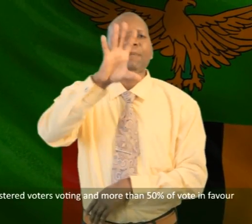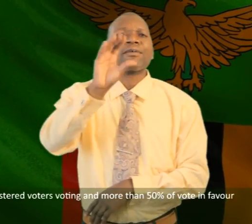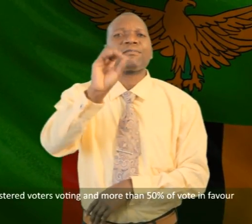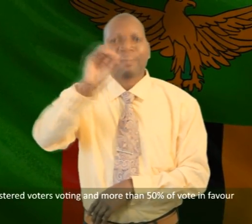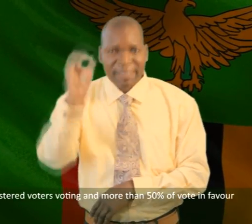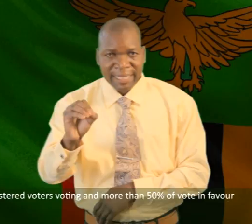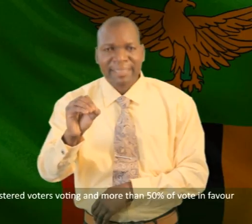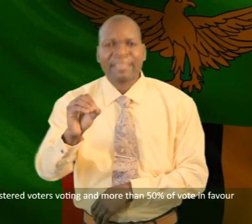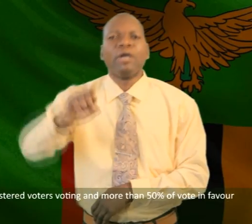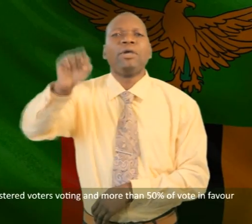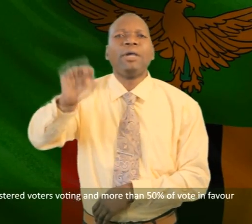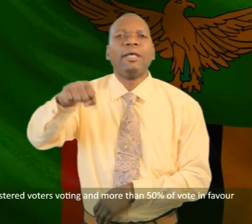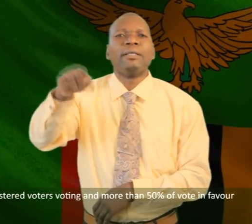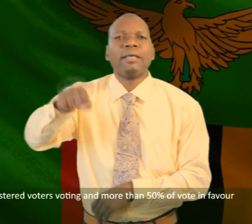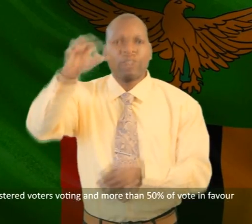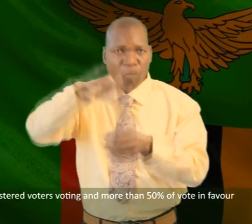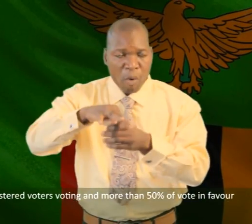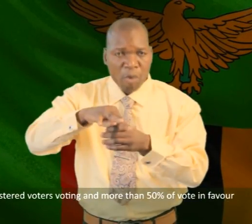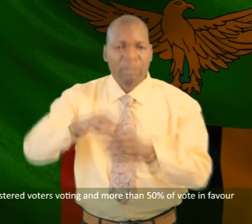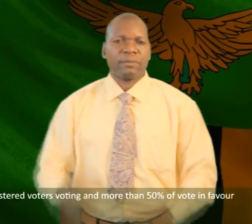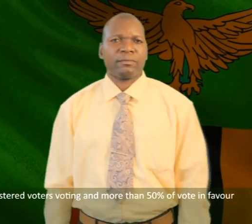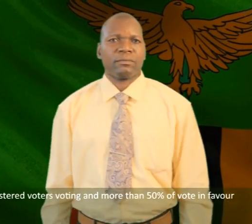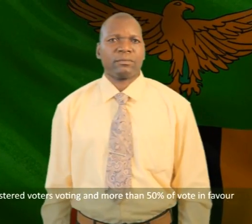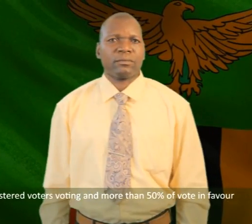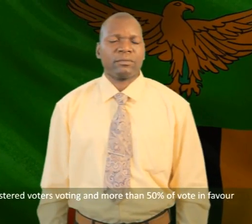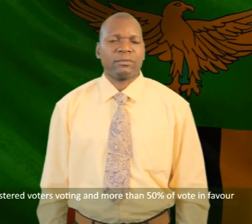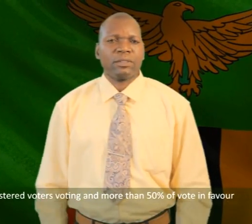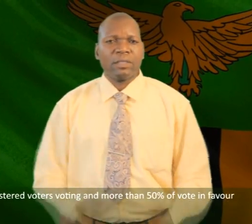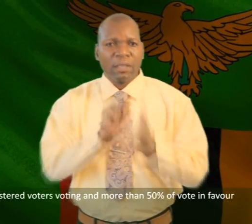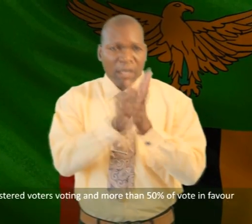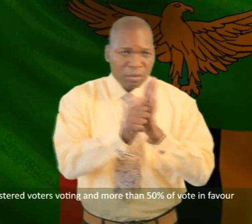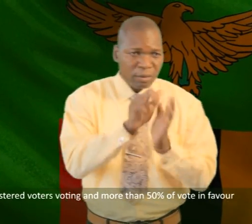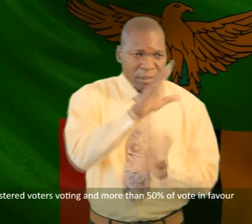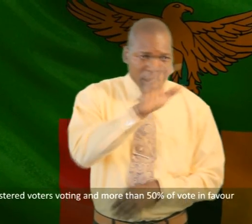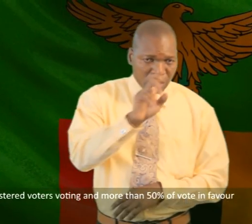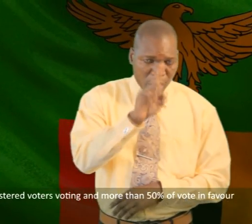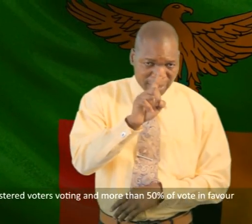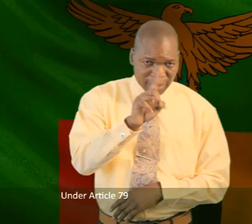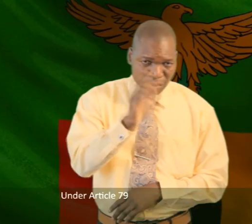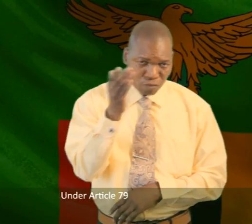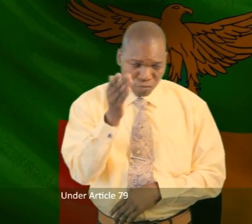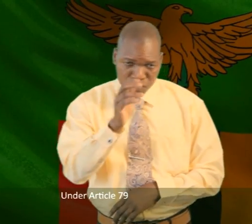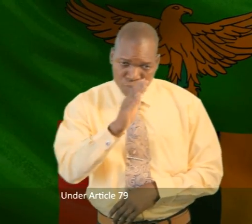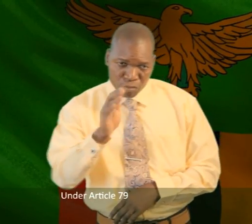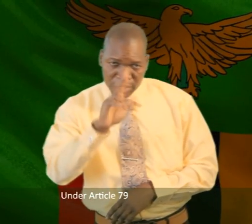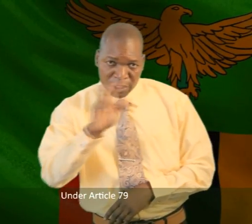50% of registered voters voting and more than 50% of vote in favor. Under Article